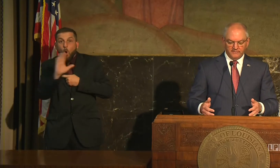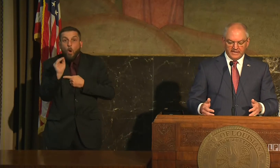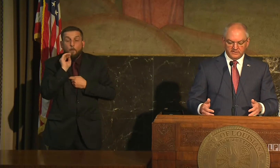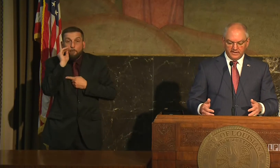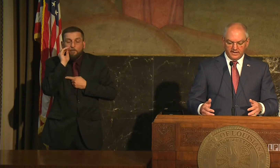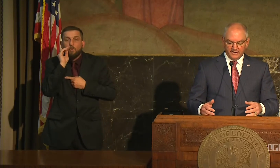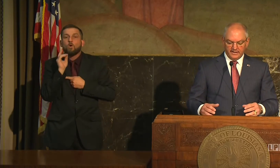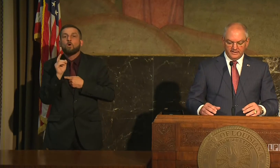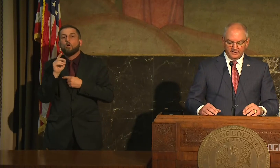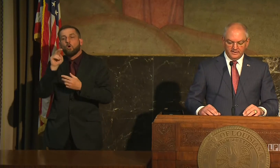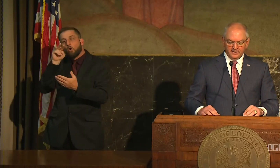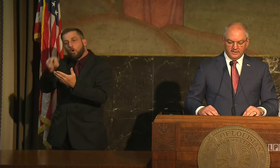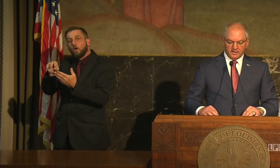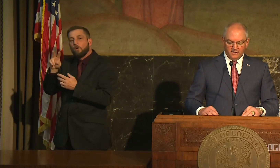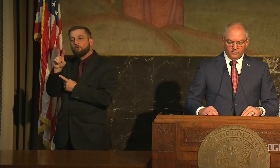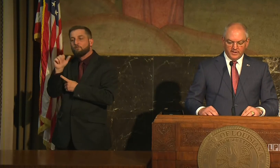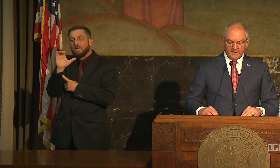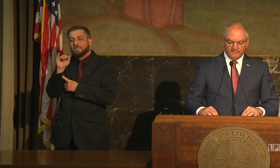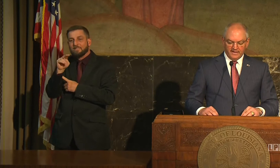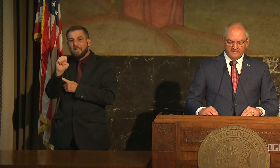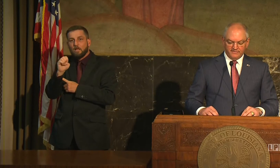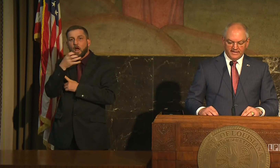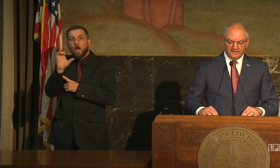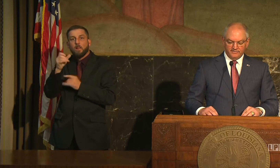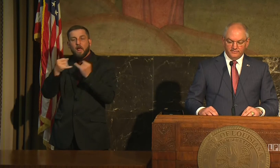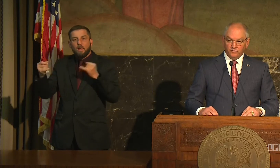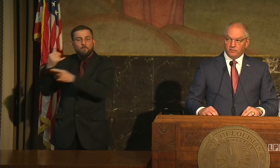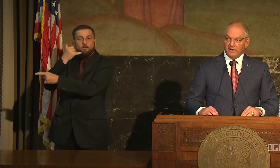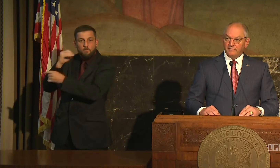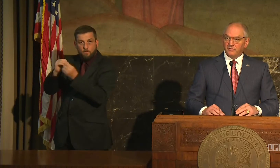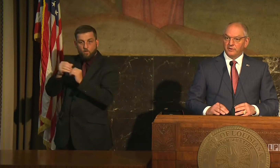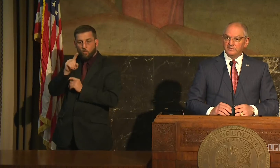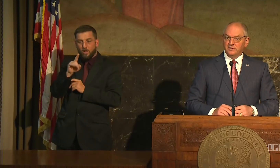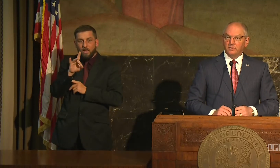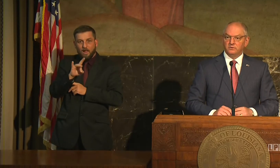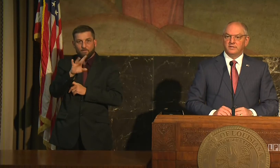go to the vaccine hotline. Call